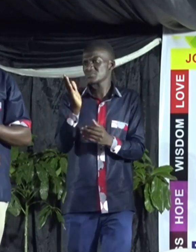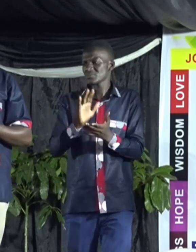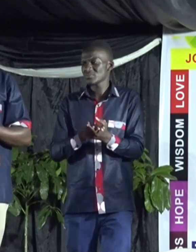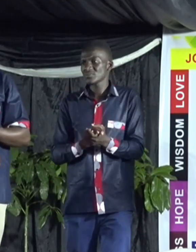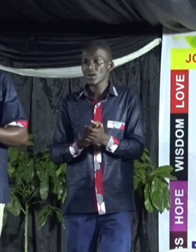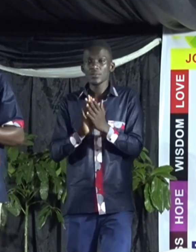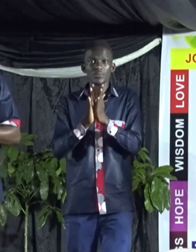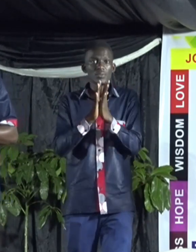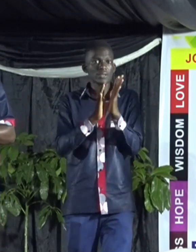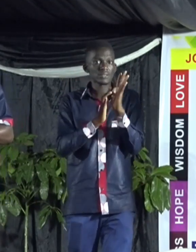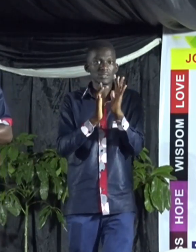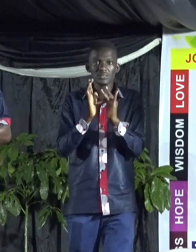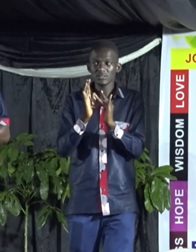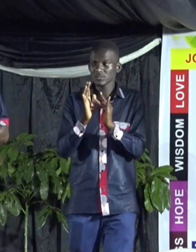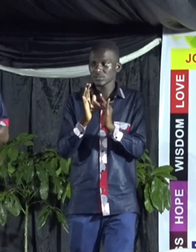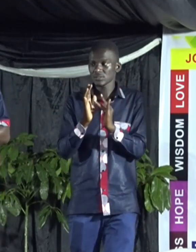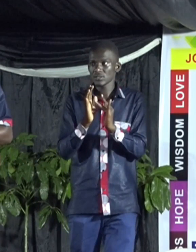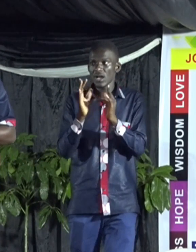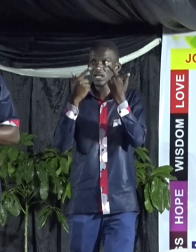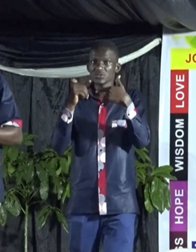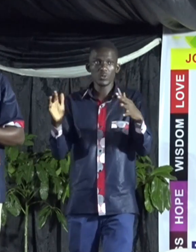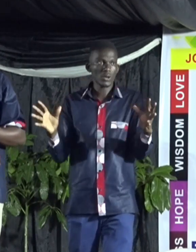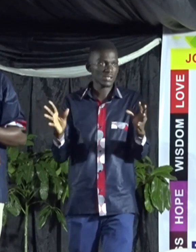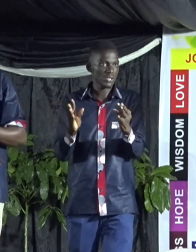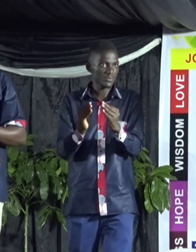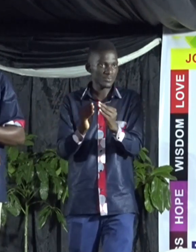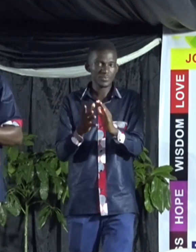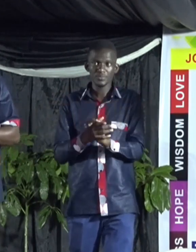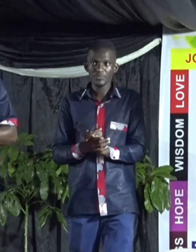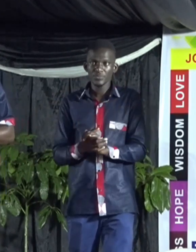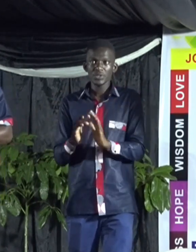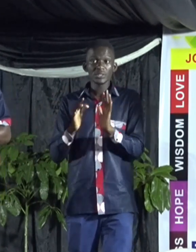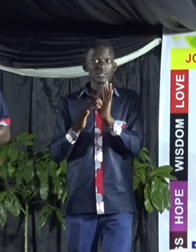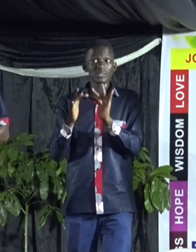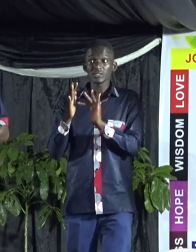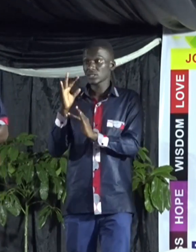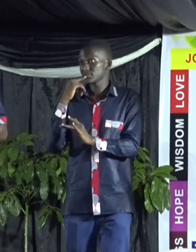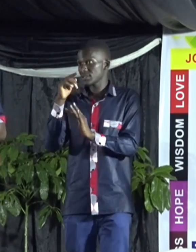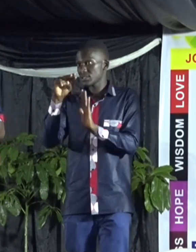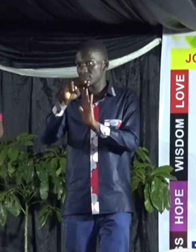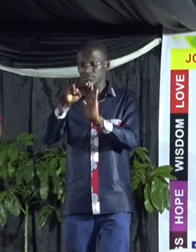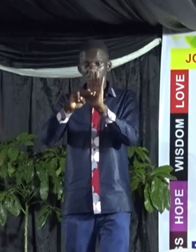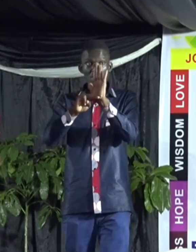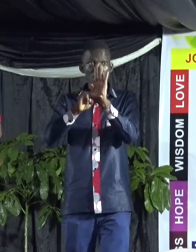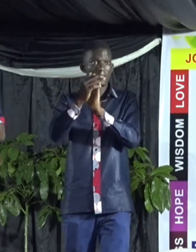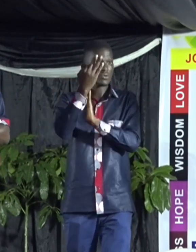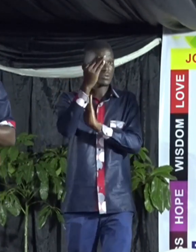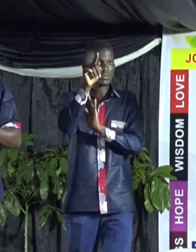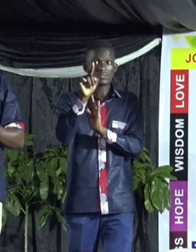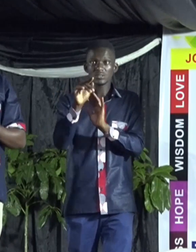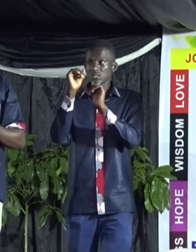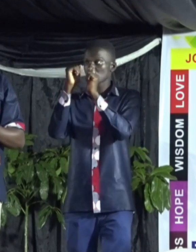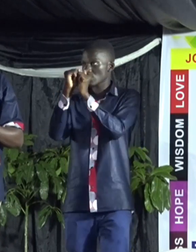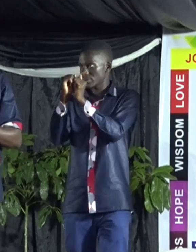them. Yes, yebaziwe. Praise be to Jesus. Ngatumaliriza. As we finish. Yesu agamba Matayo 3:10. Jesus says in